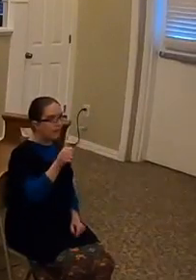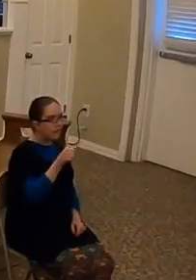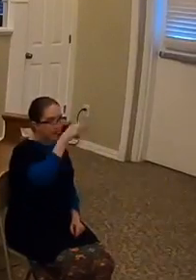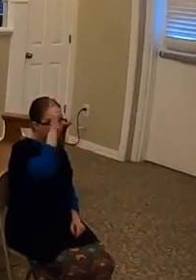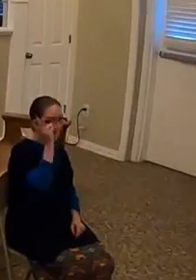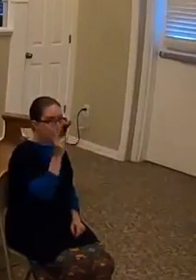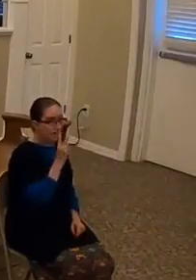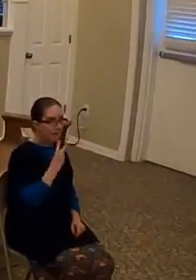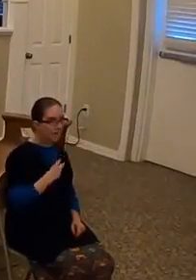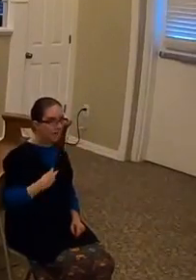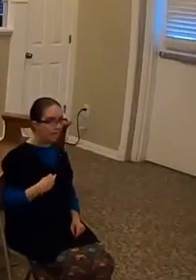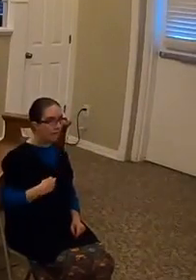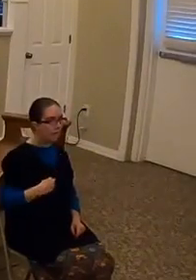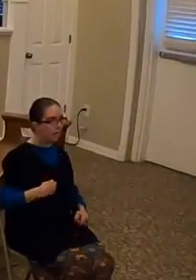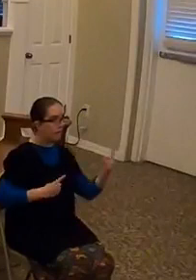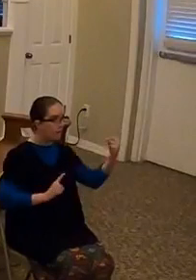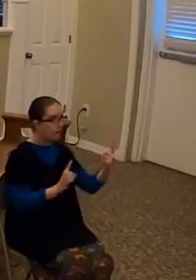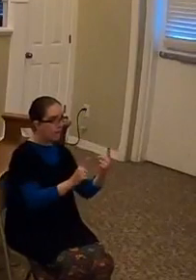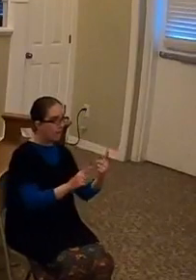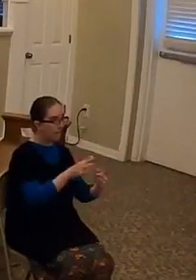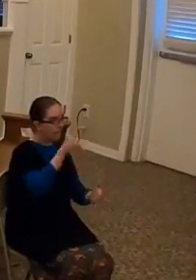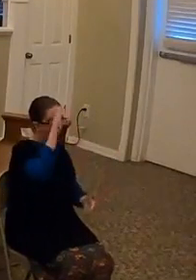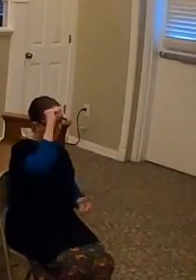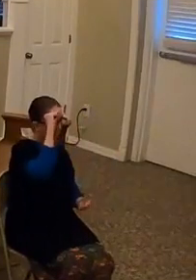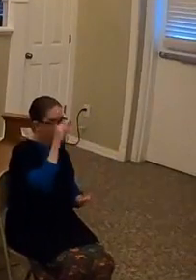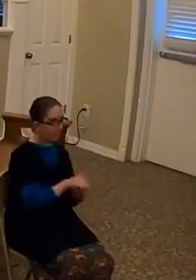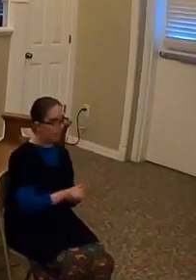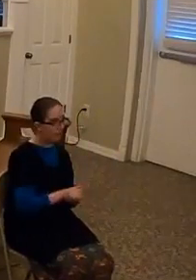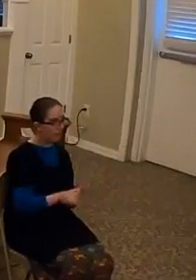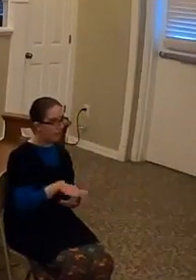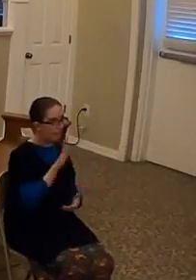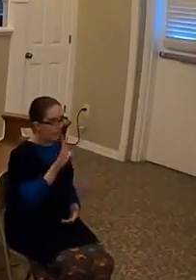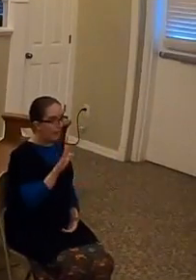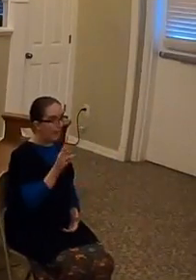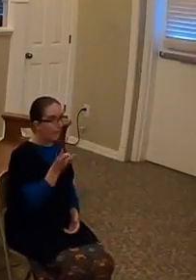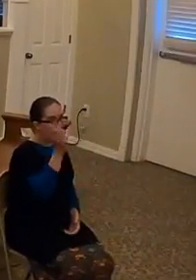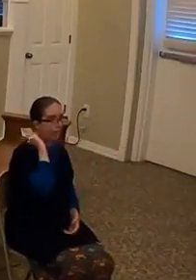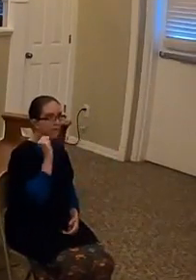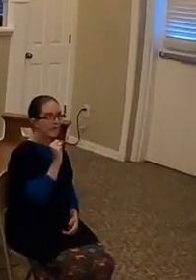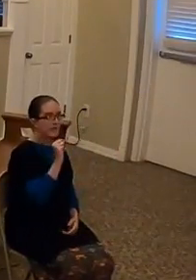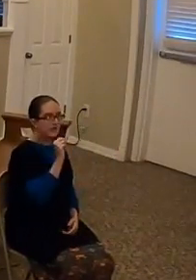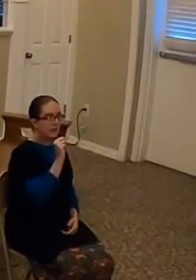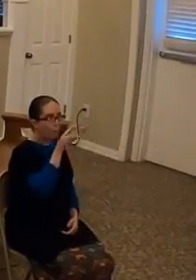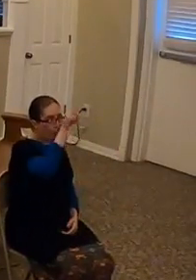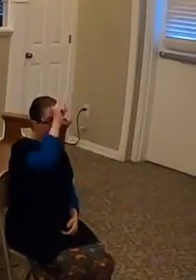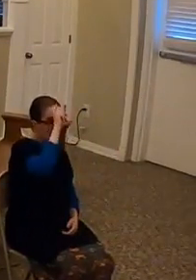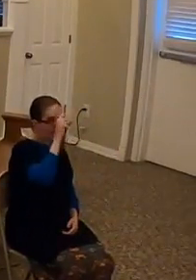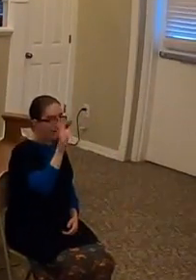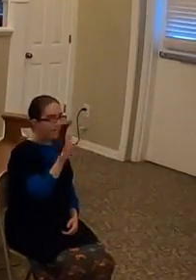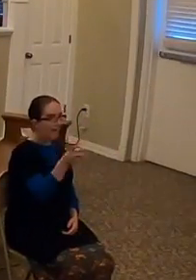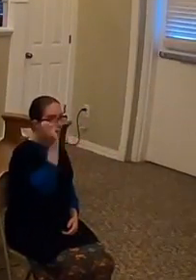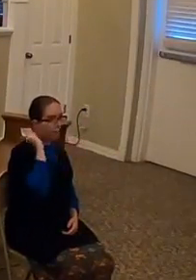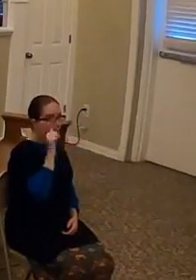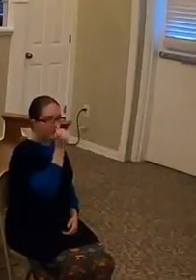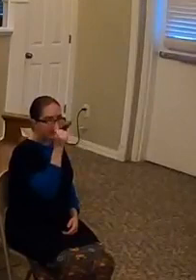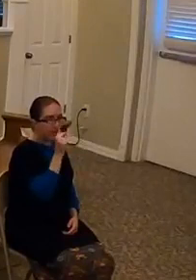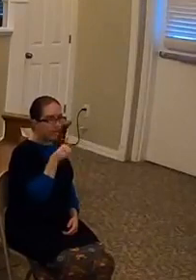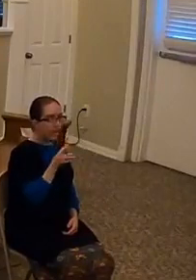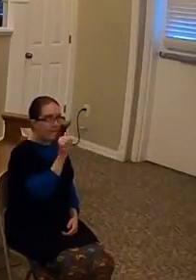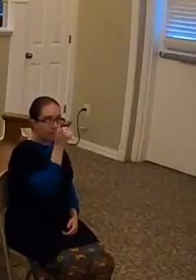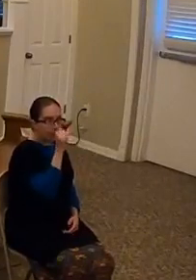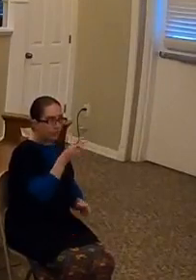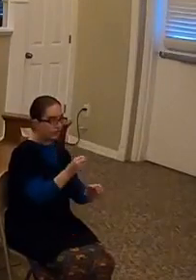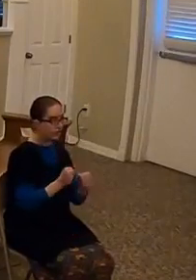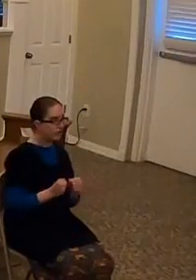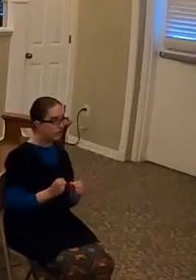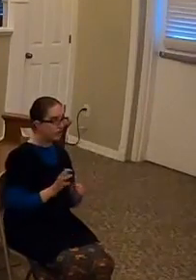their lamps and went forth to meet the bridegroom. 5 of them were wise and 5 were foolish. They that were foolish took their lamps